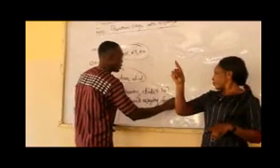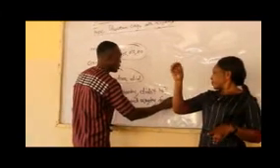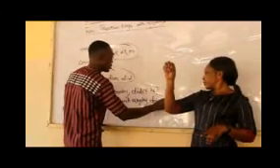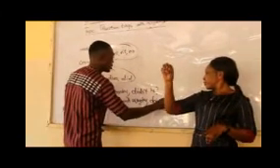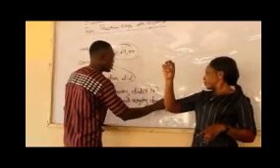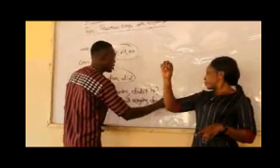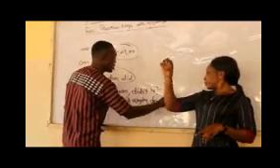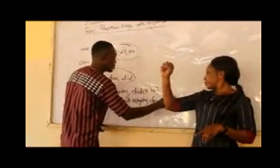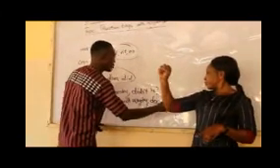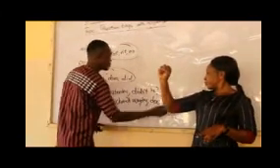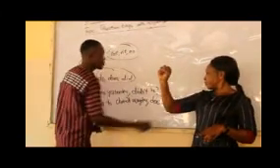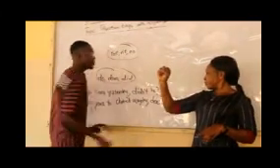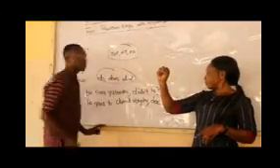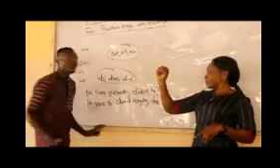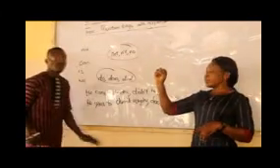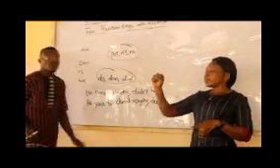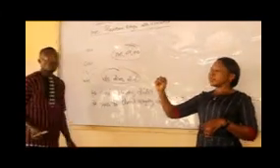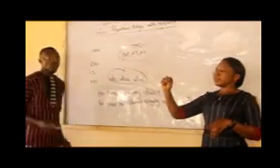he.